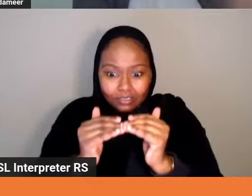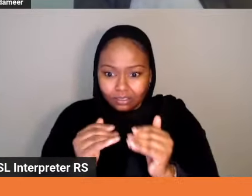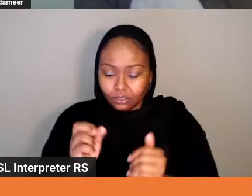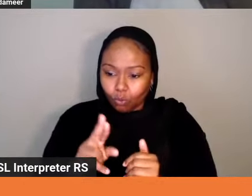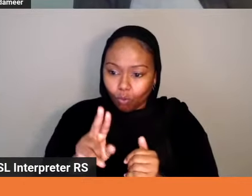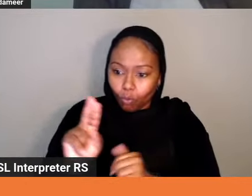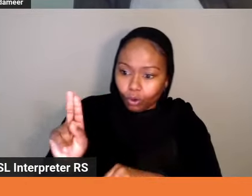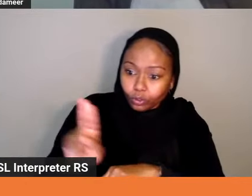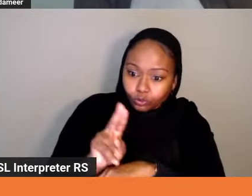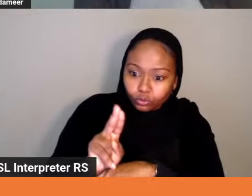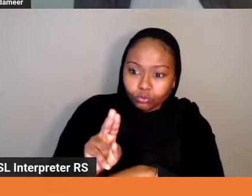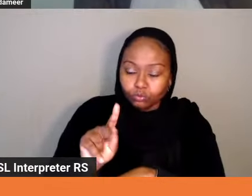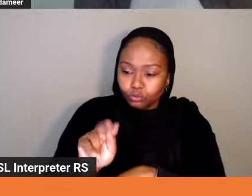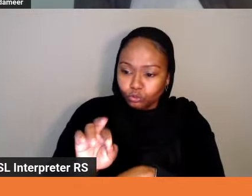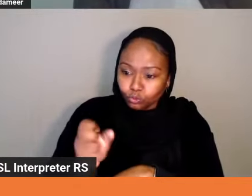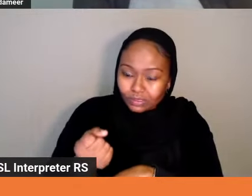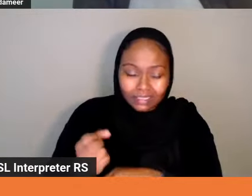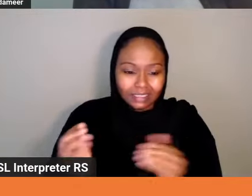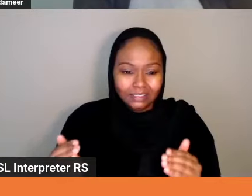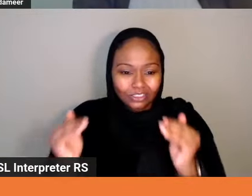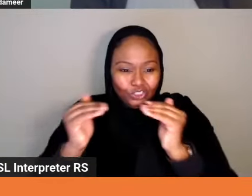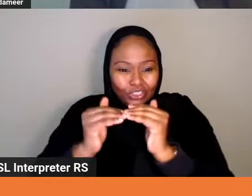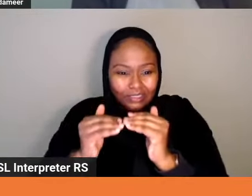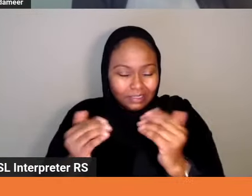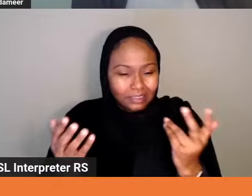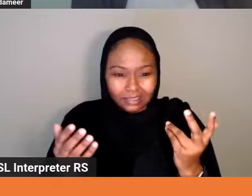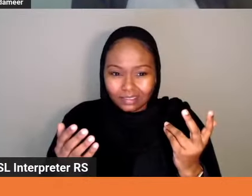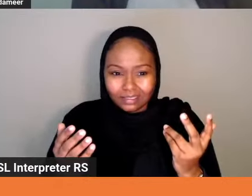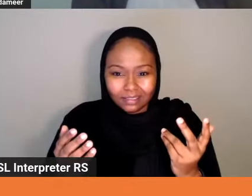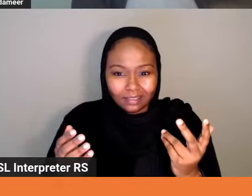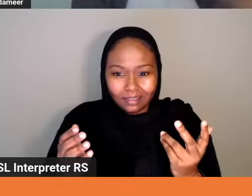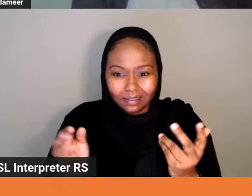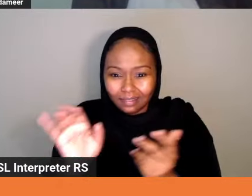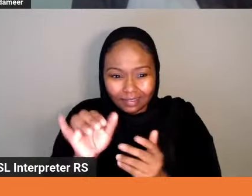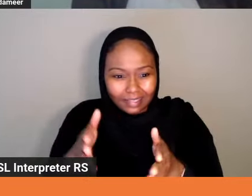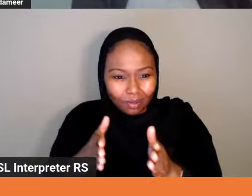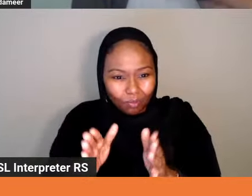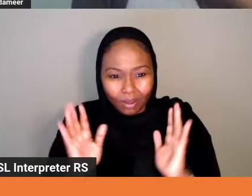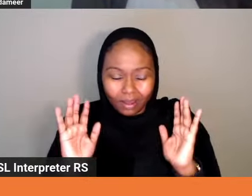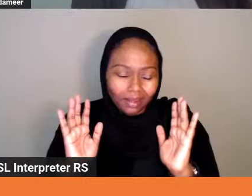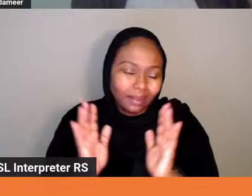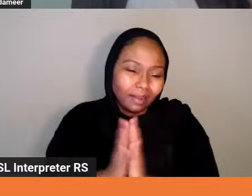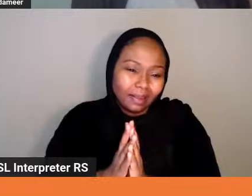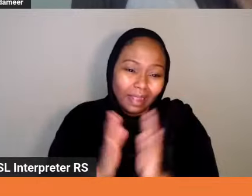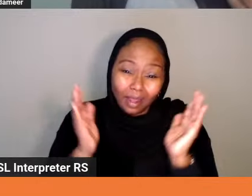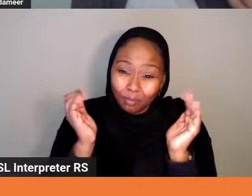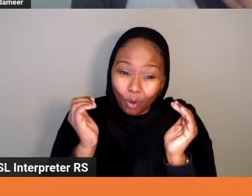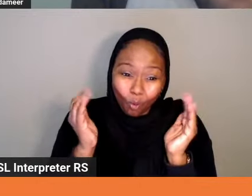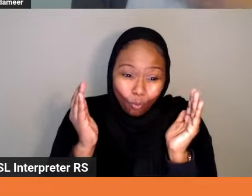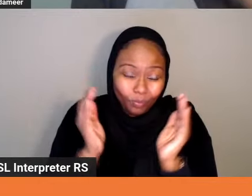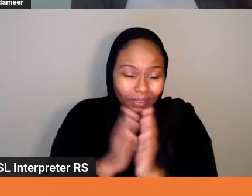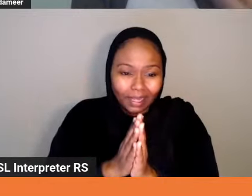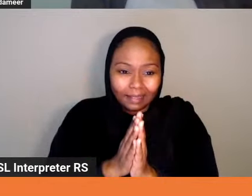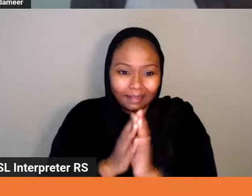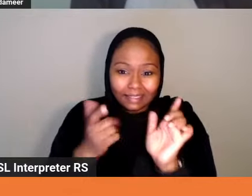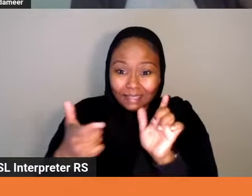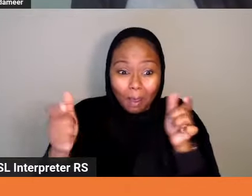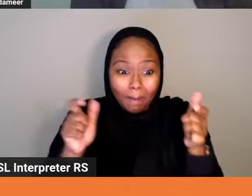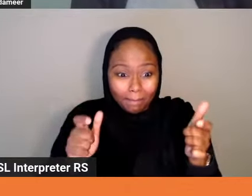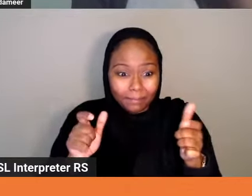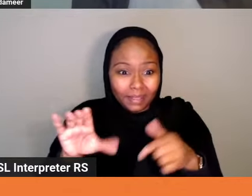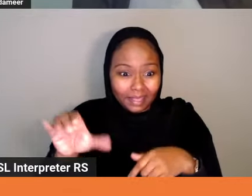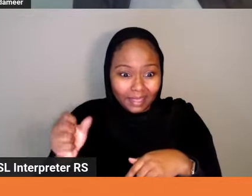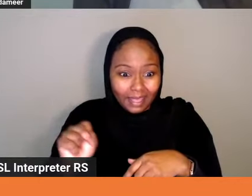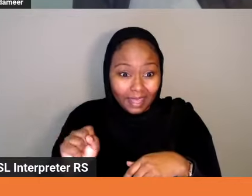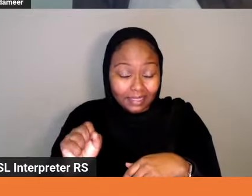the same legal tools. So I hope that, like, big cases like the case tomorrow